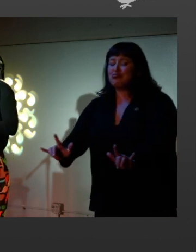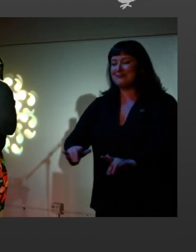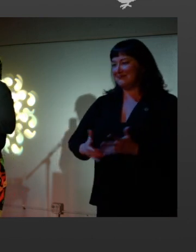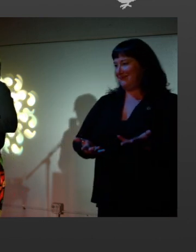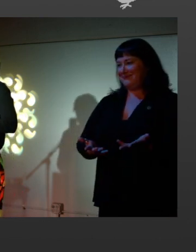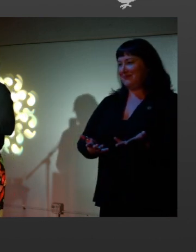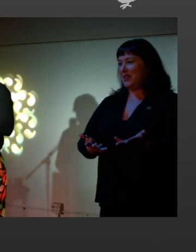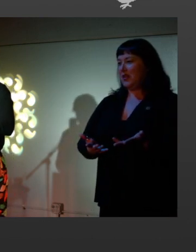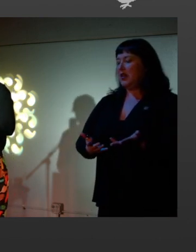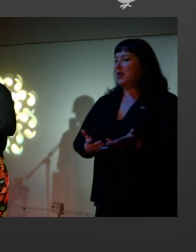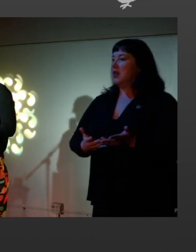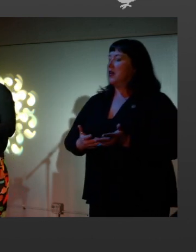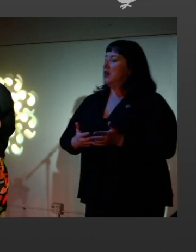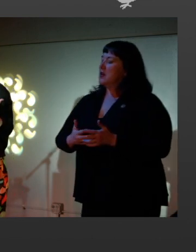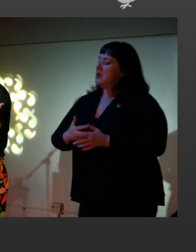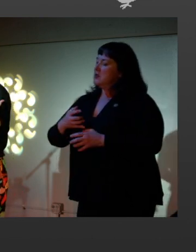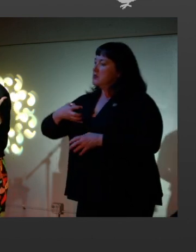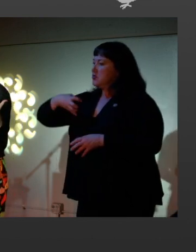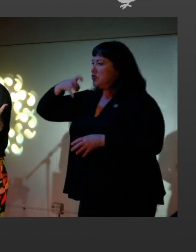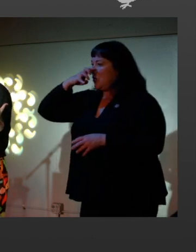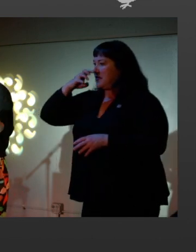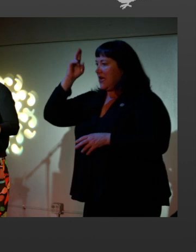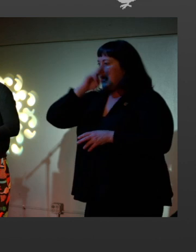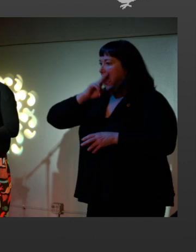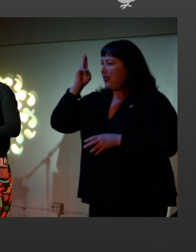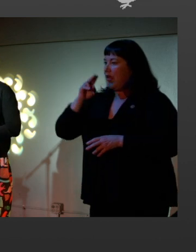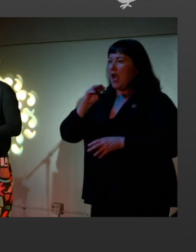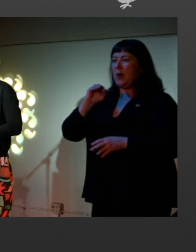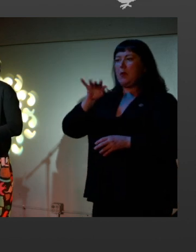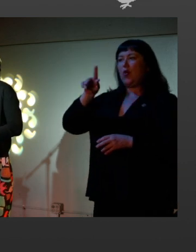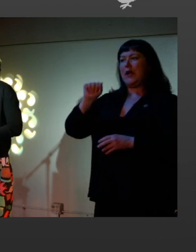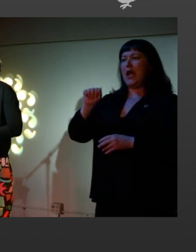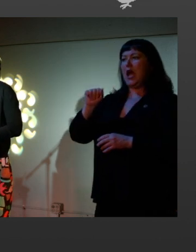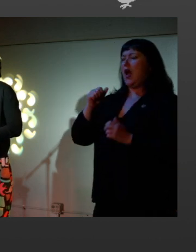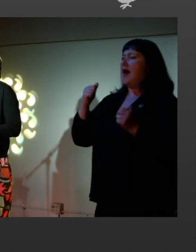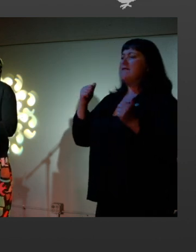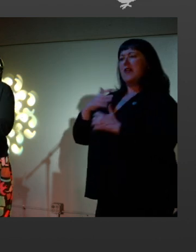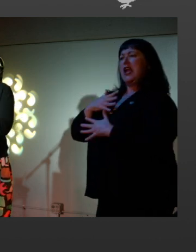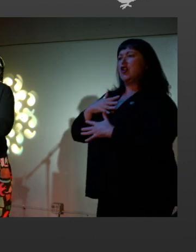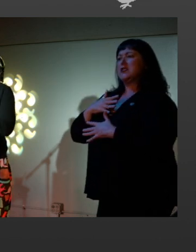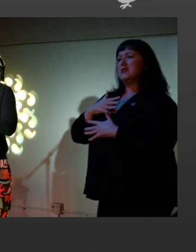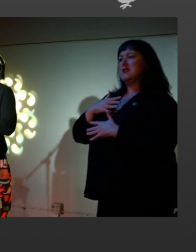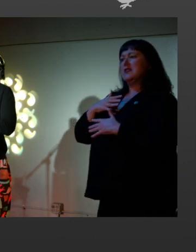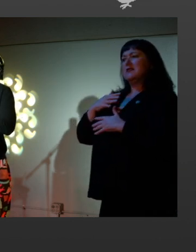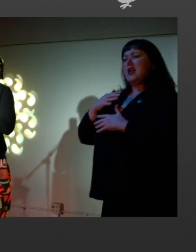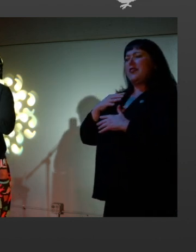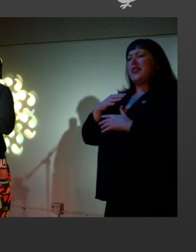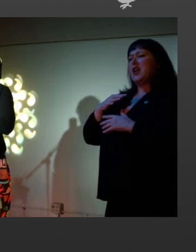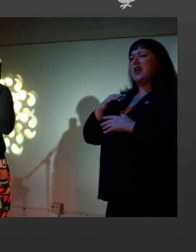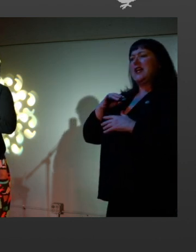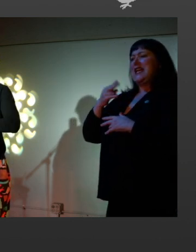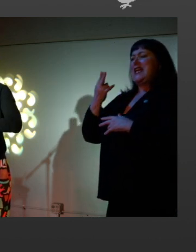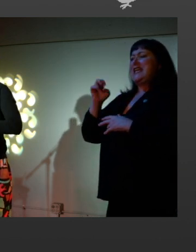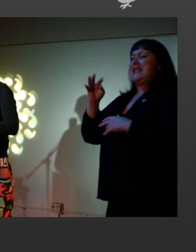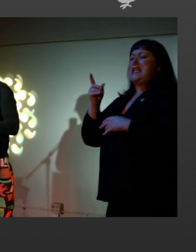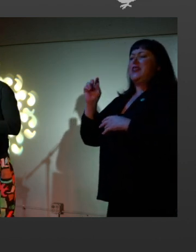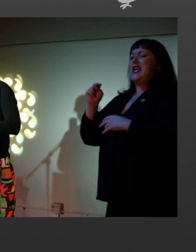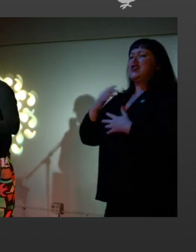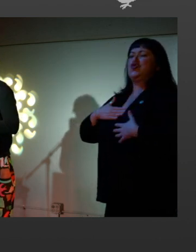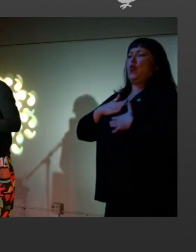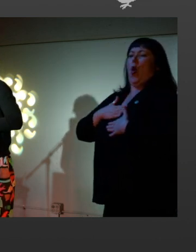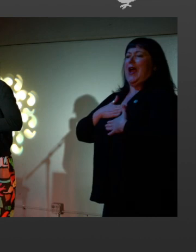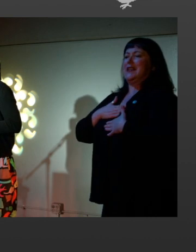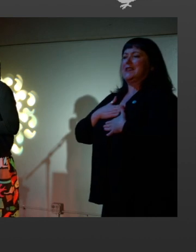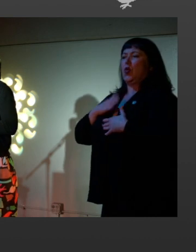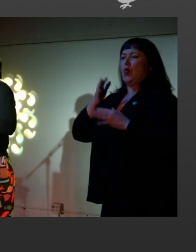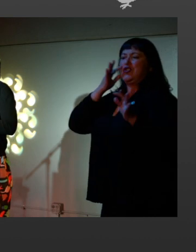As a devout Catholic, Maria feared the heathen joys of Vienna would distract Rudolf from a pious youth. So when